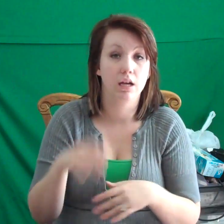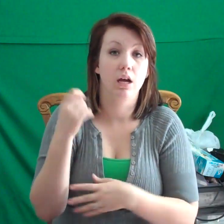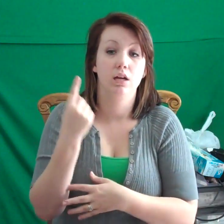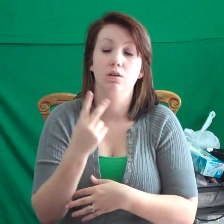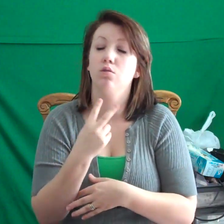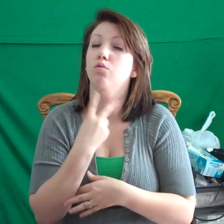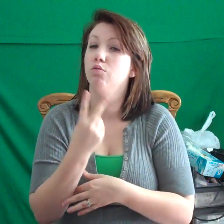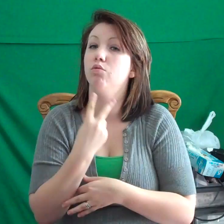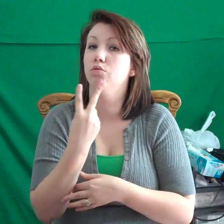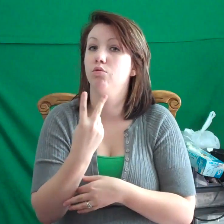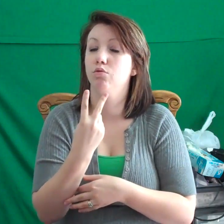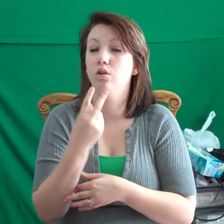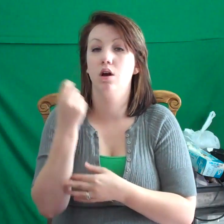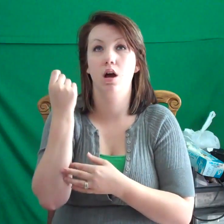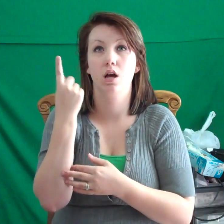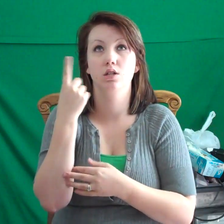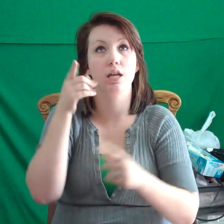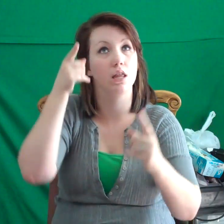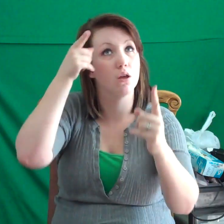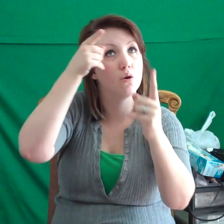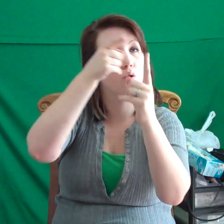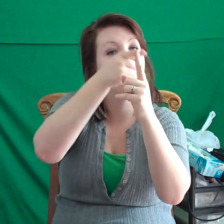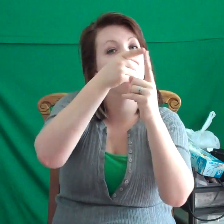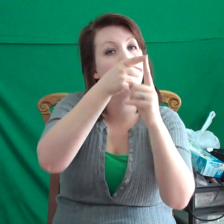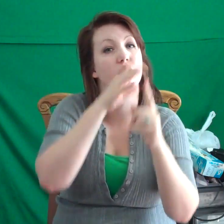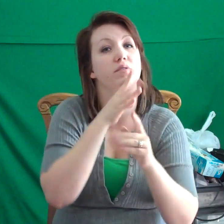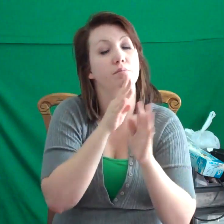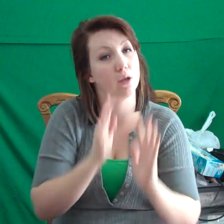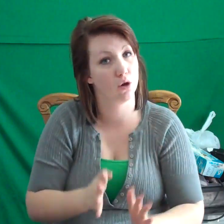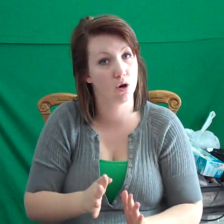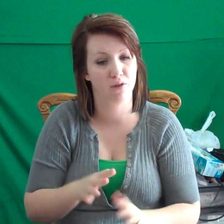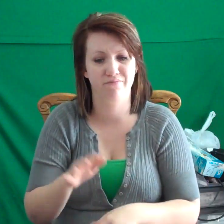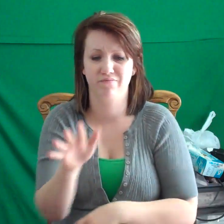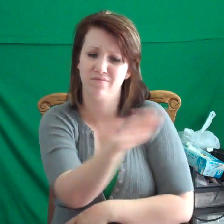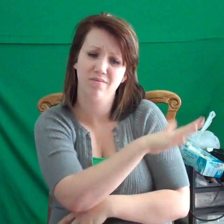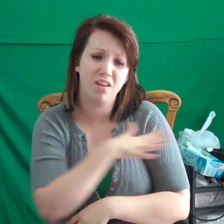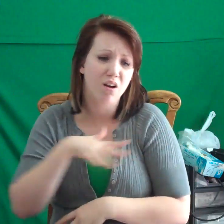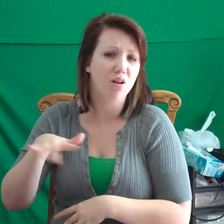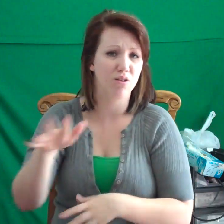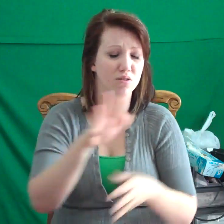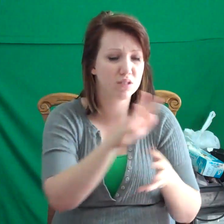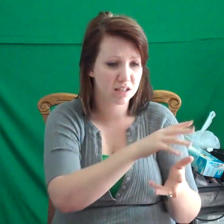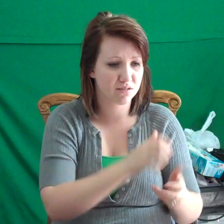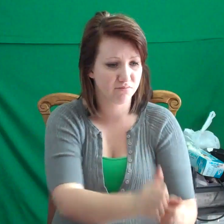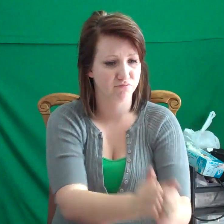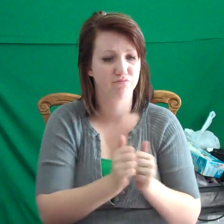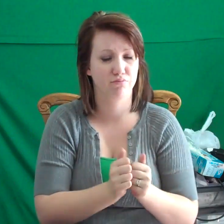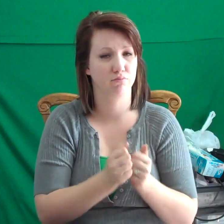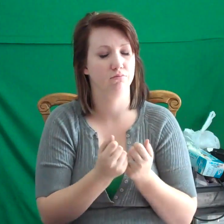of the speaker, and all of those things help you determine how the message should be appropriately